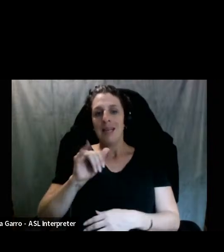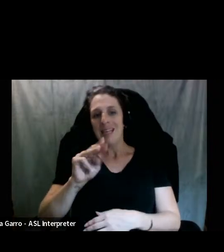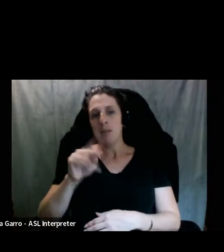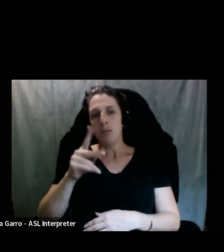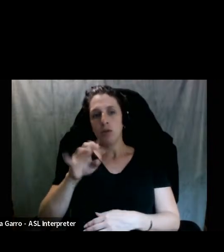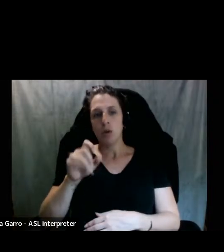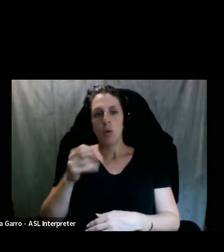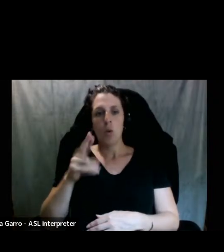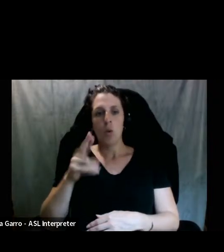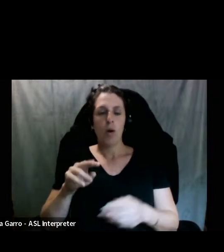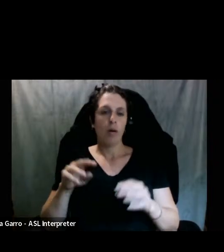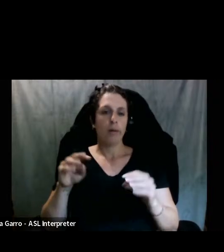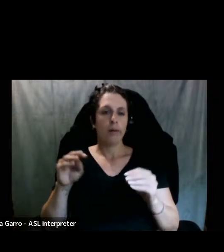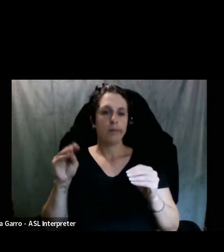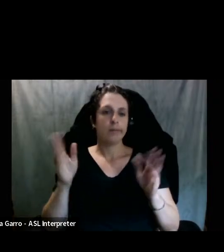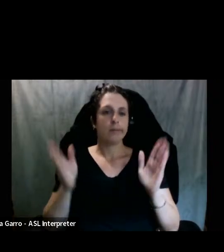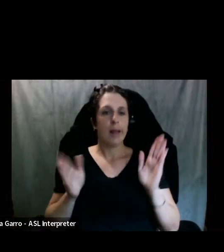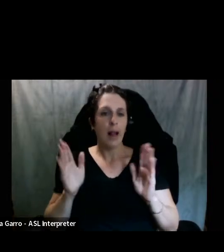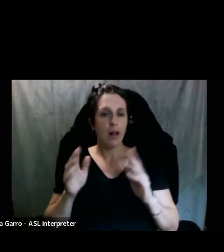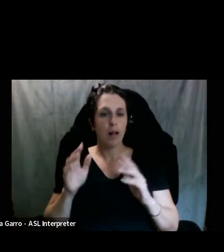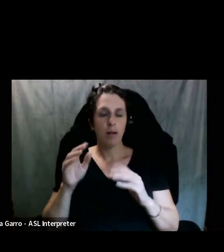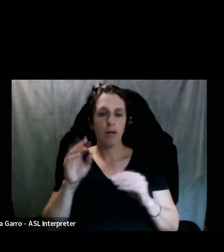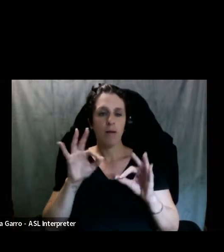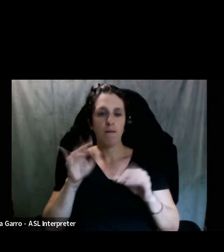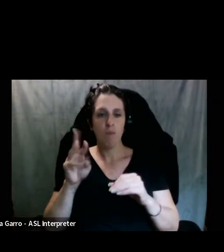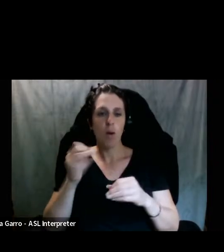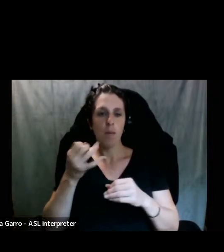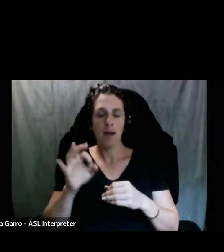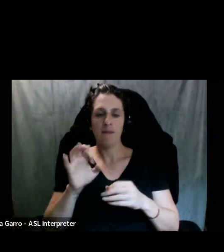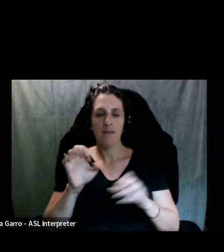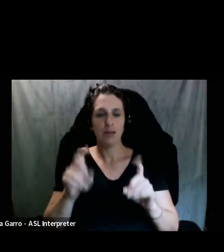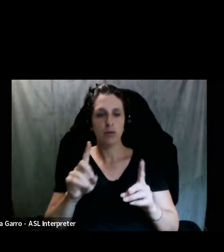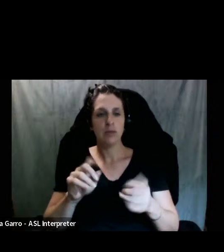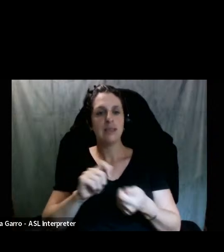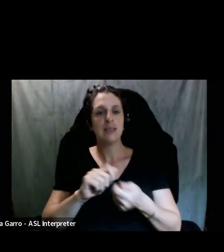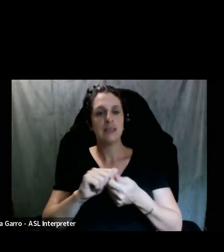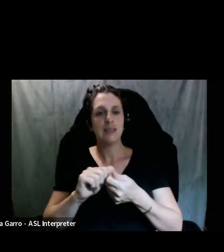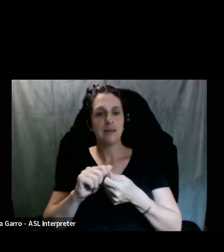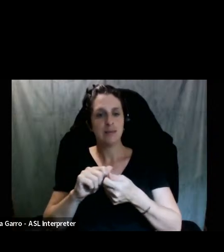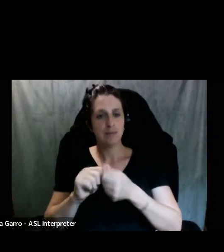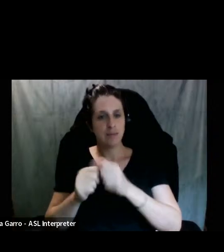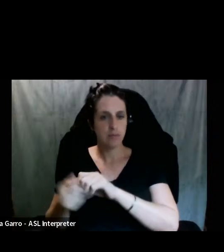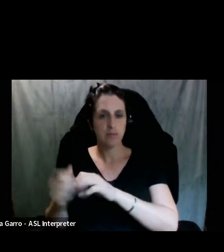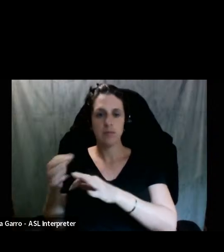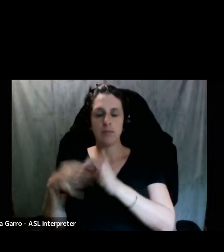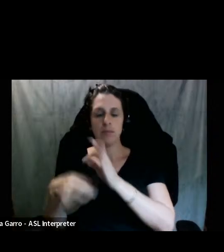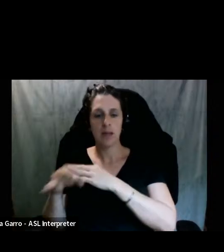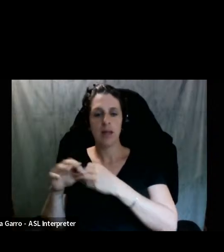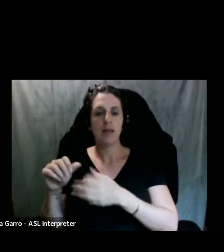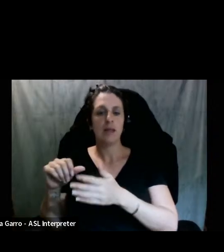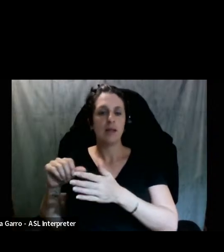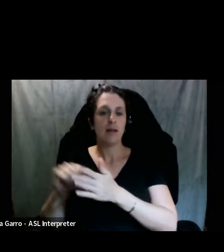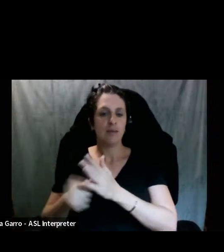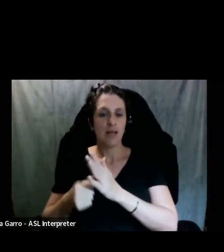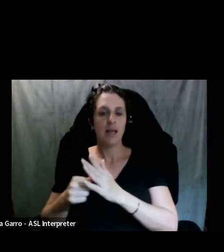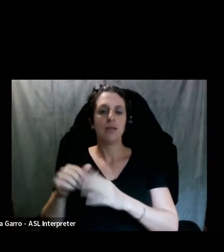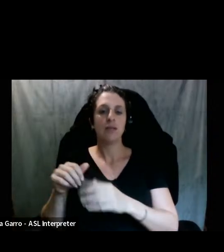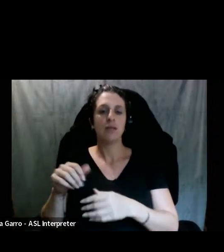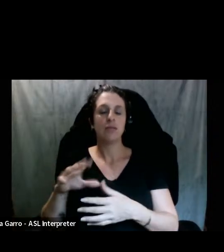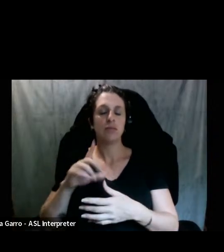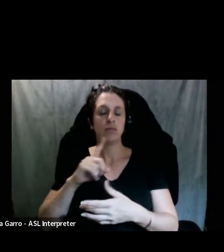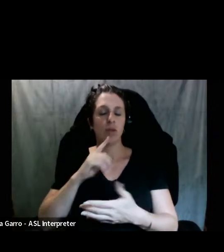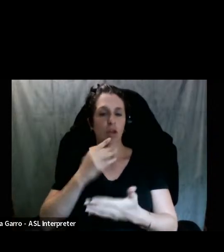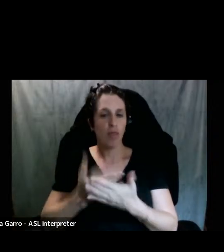of education, and instead emphasizes authentic relationships, student voice, and the